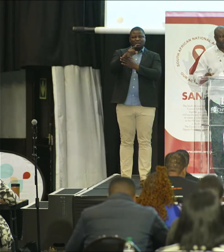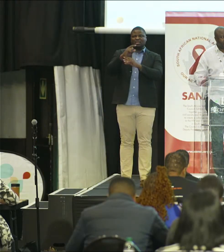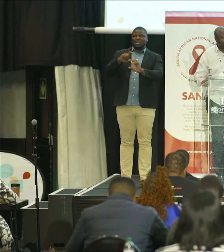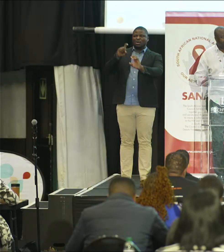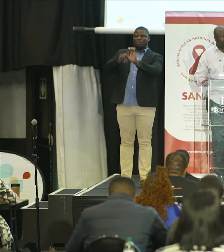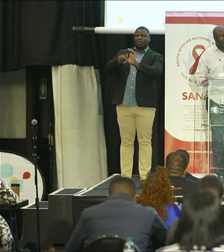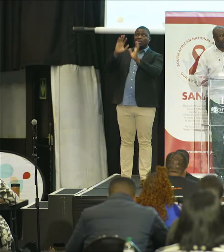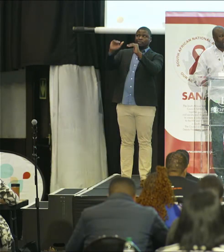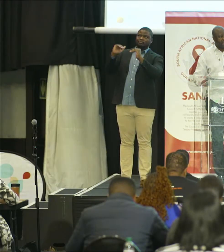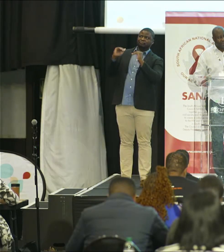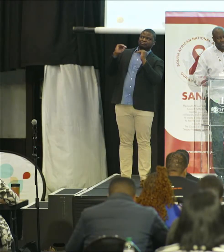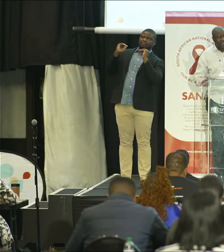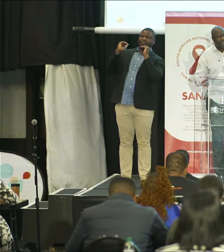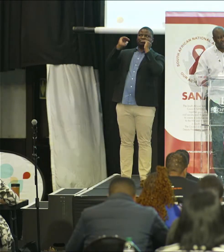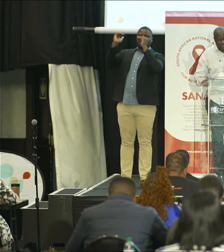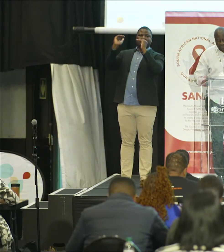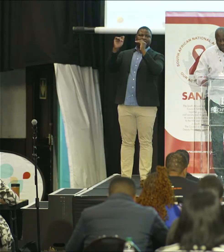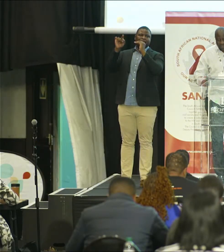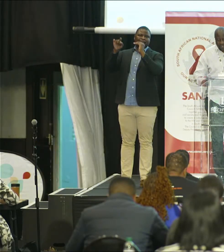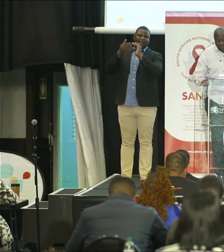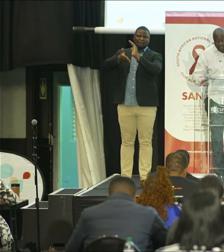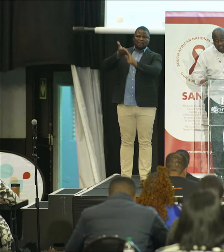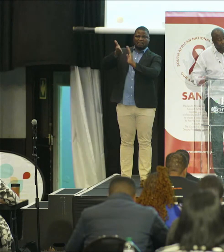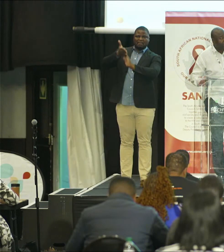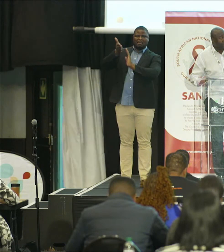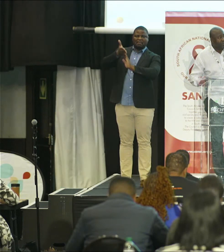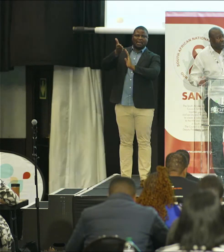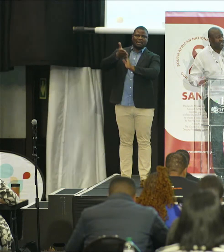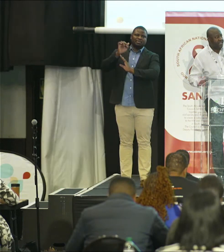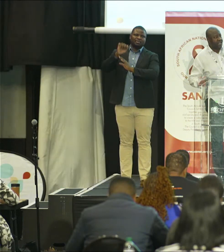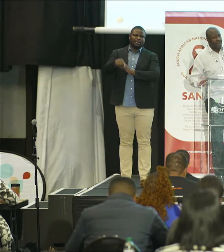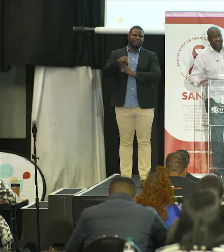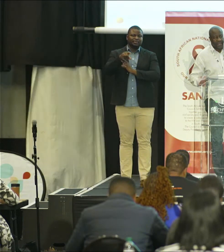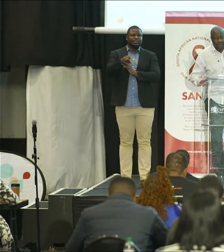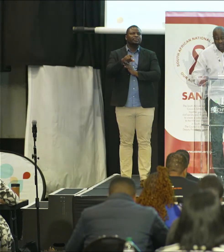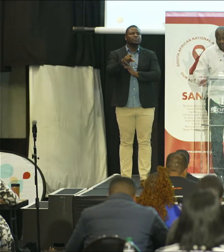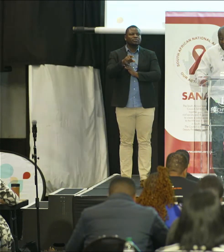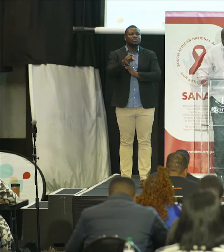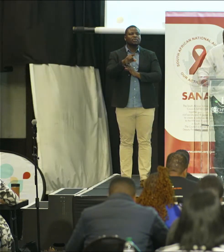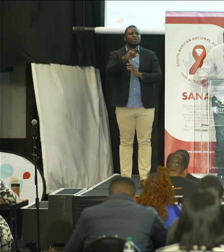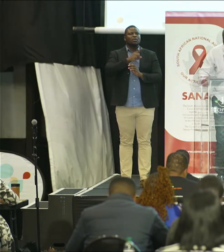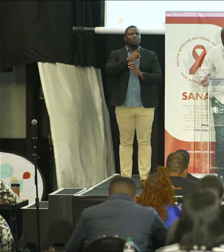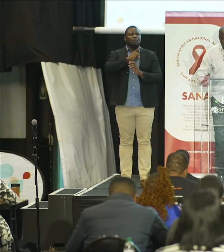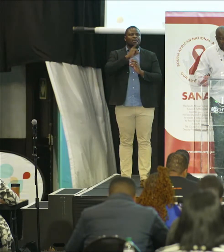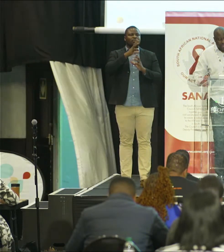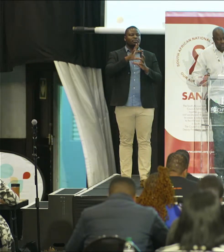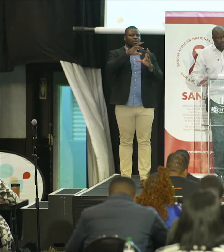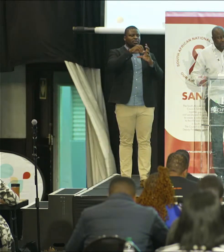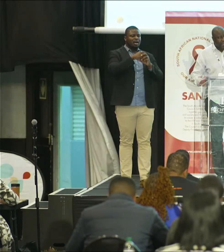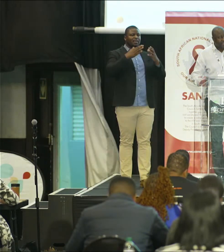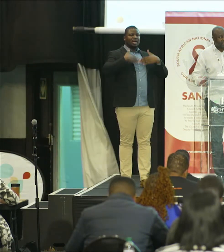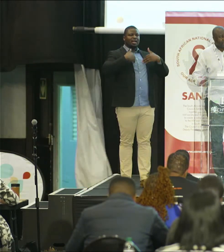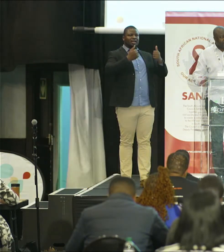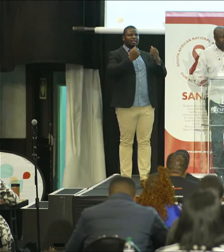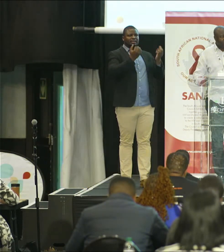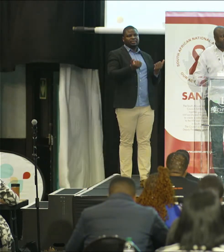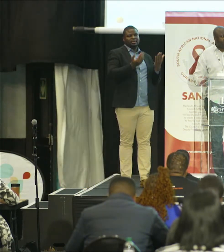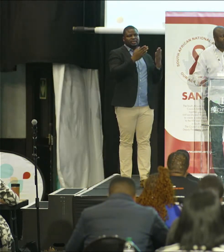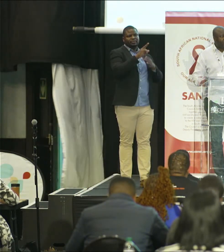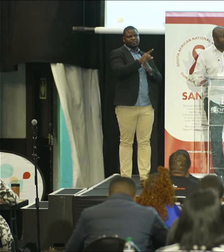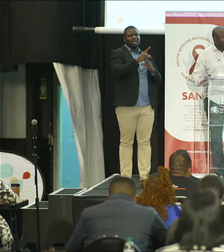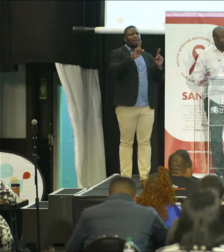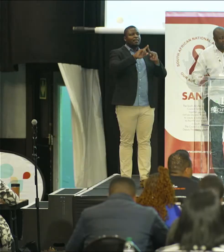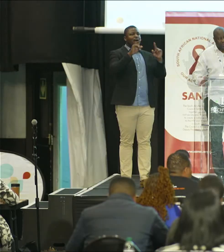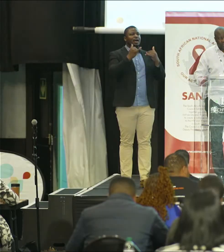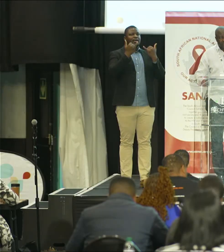is actually maintained as well as being fostered within our health services. So that leads me